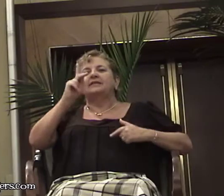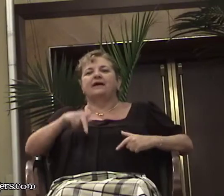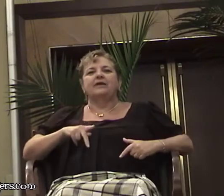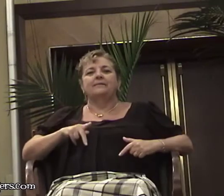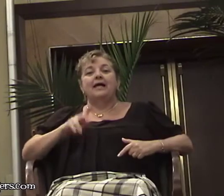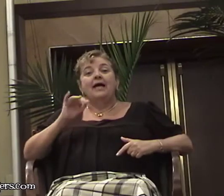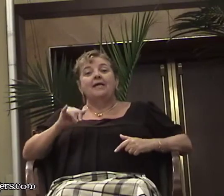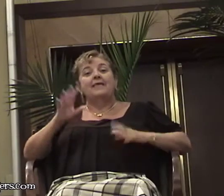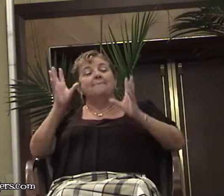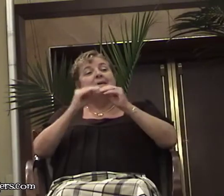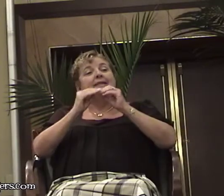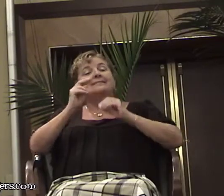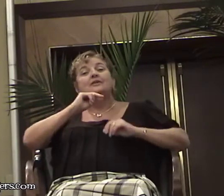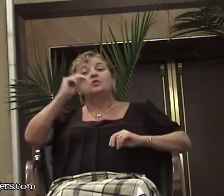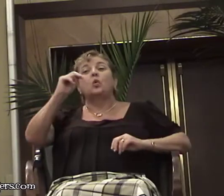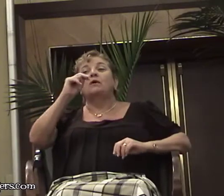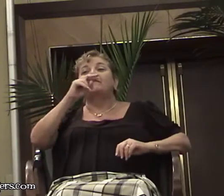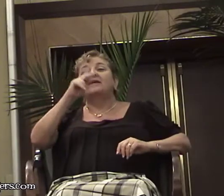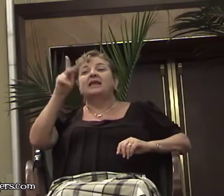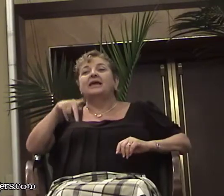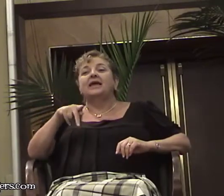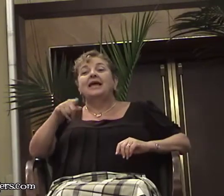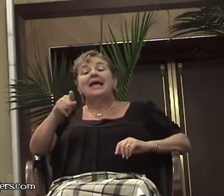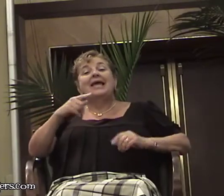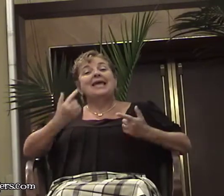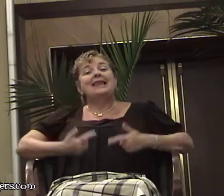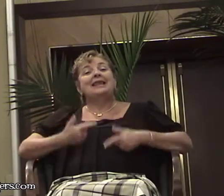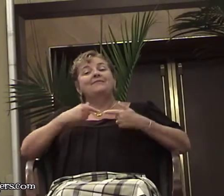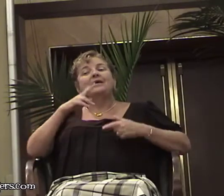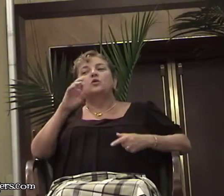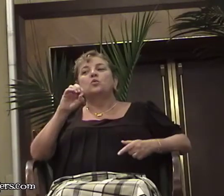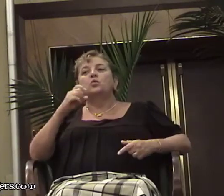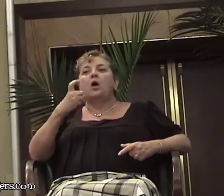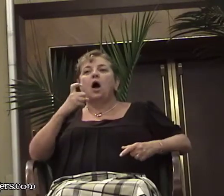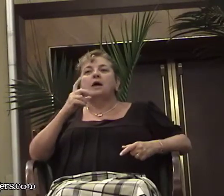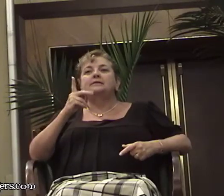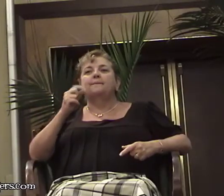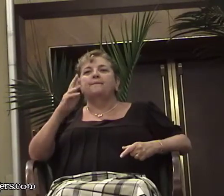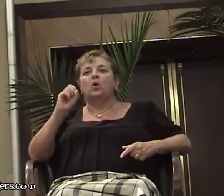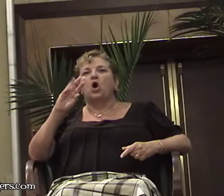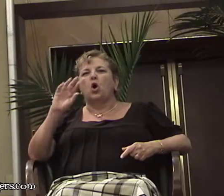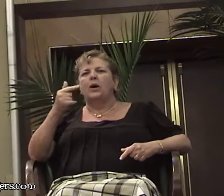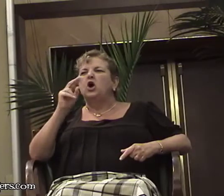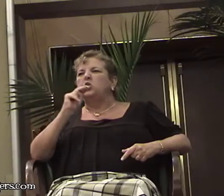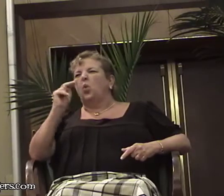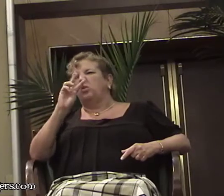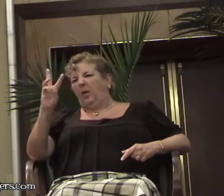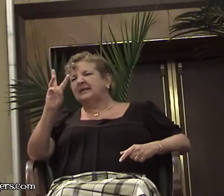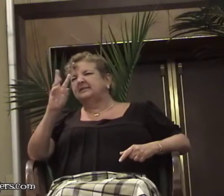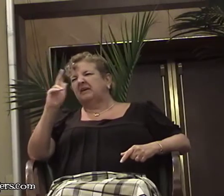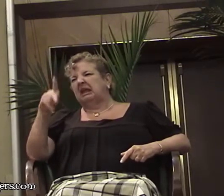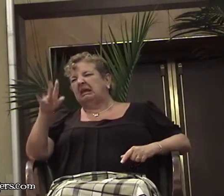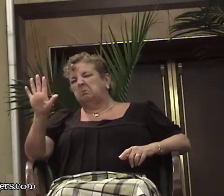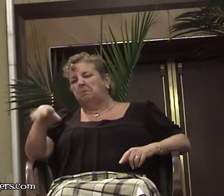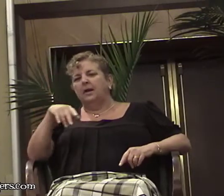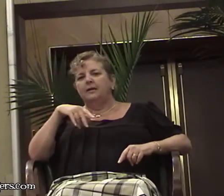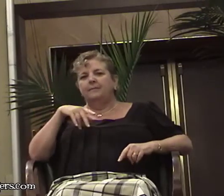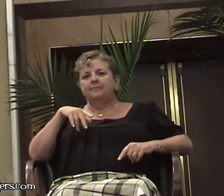Philly, it's the 11th of Rockland. He's living up in Roxborough, which is considered like Northwest Philly, right? And so this is a meeting that he and I normally would